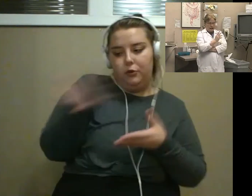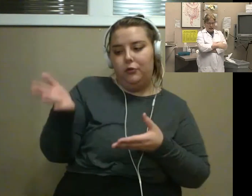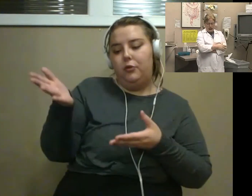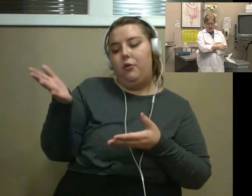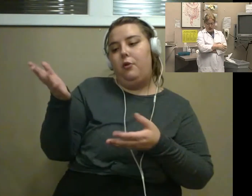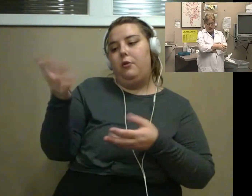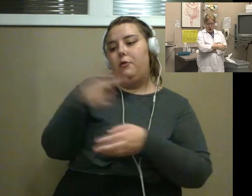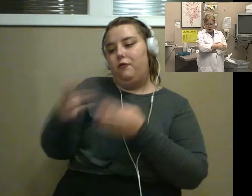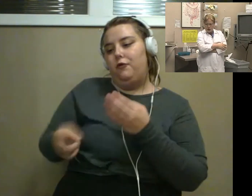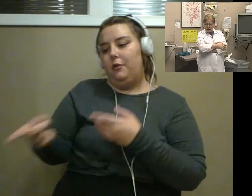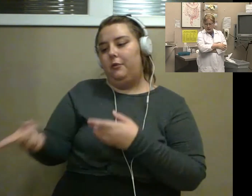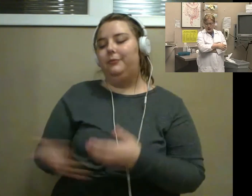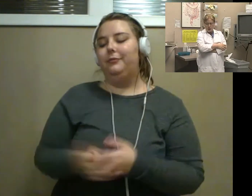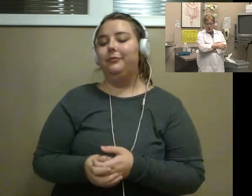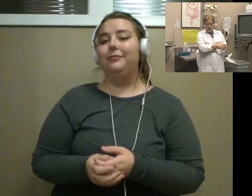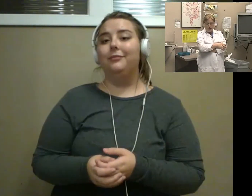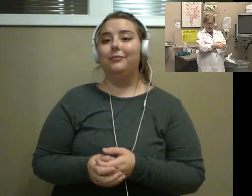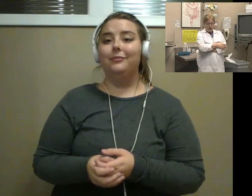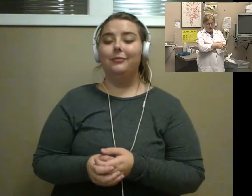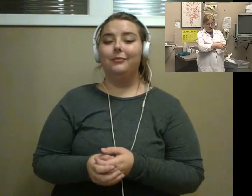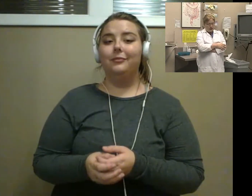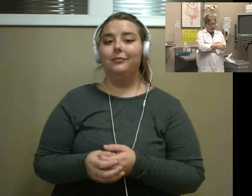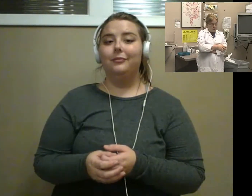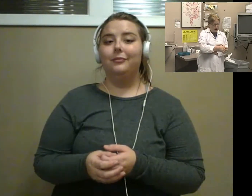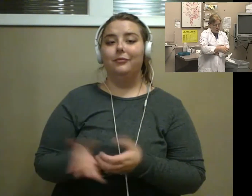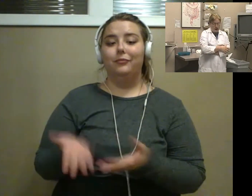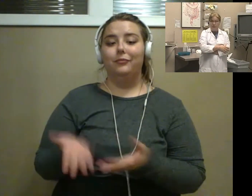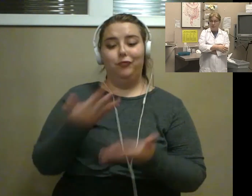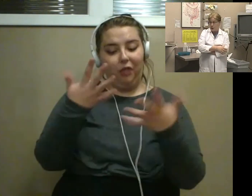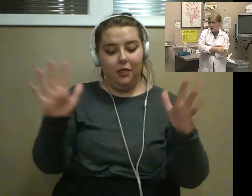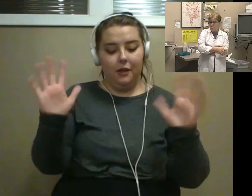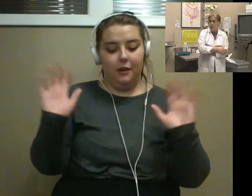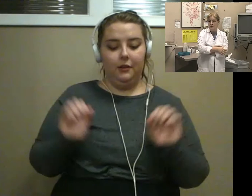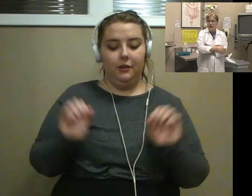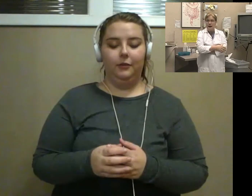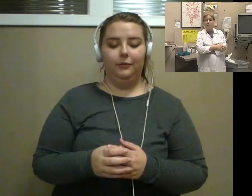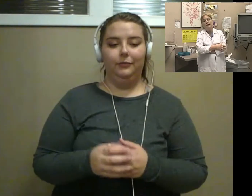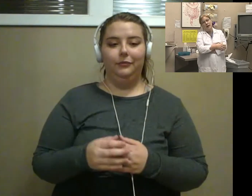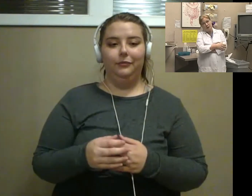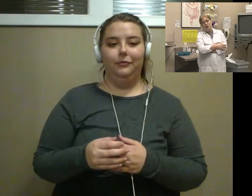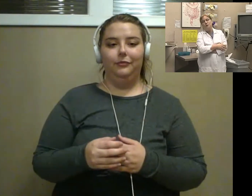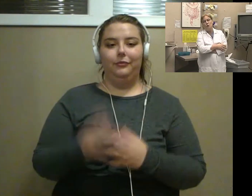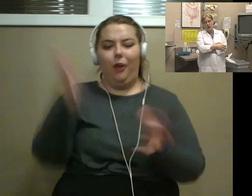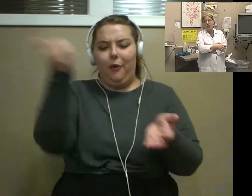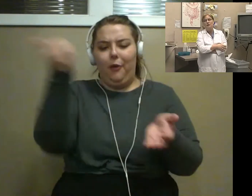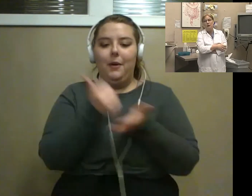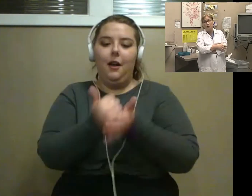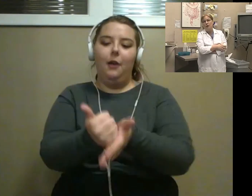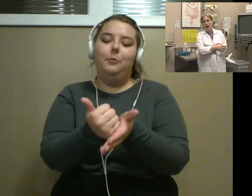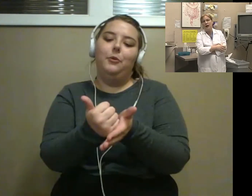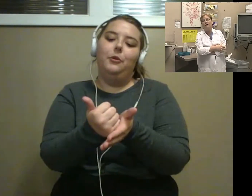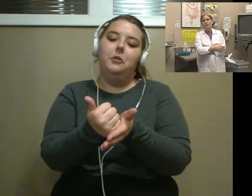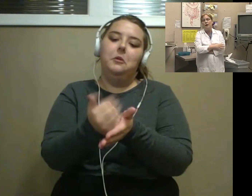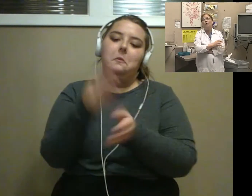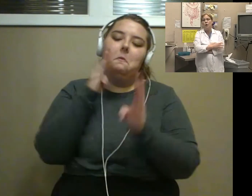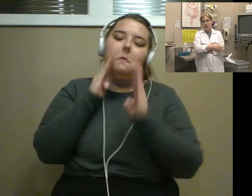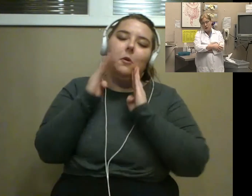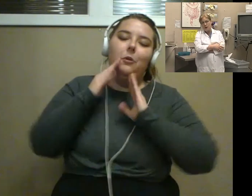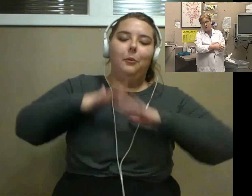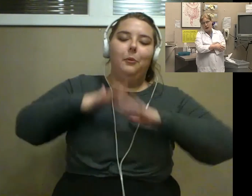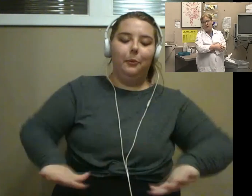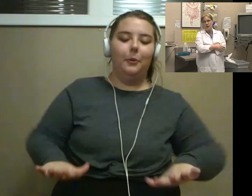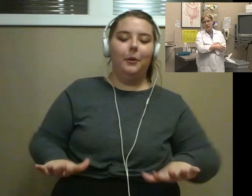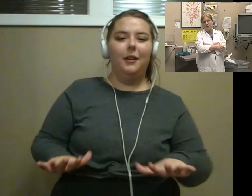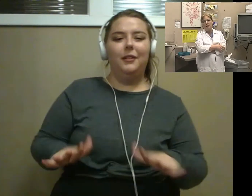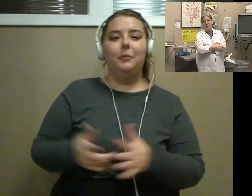GI clinic. I hope this has helped relieve some fears people might have and answered some questions that you may have about what